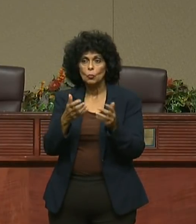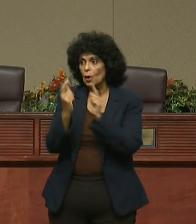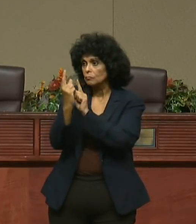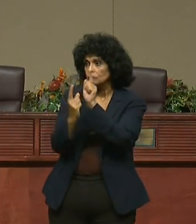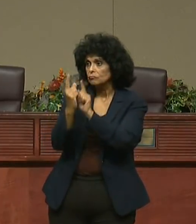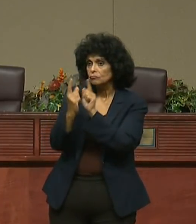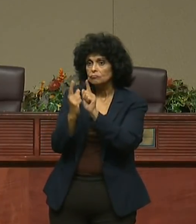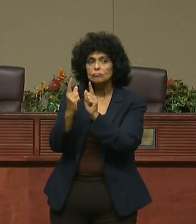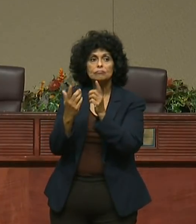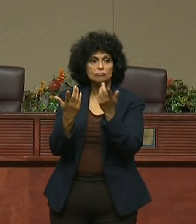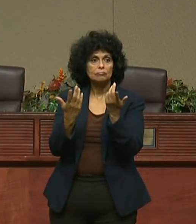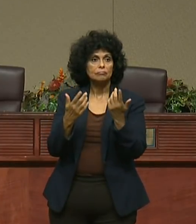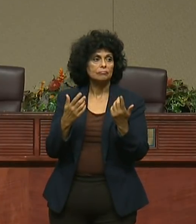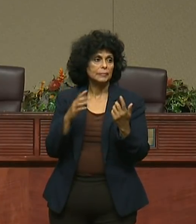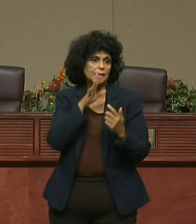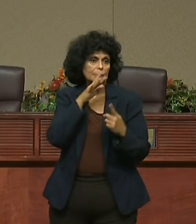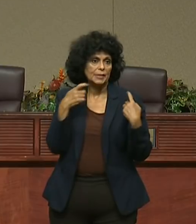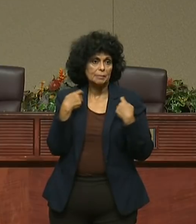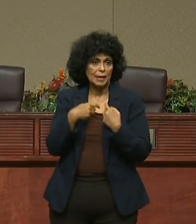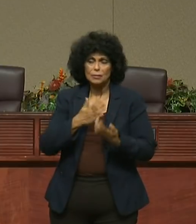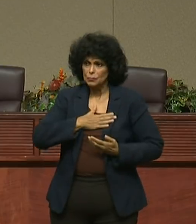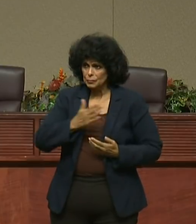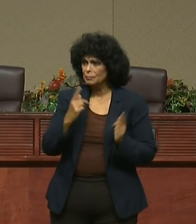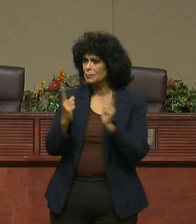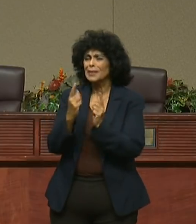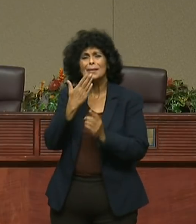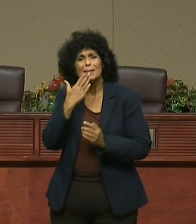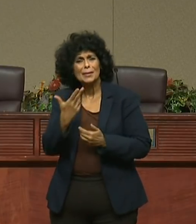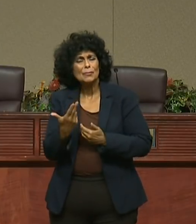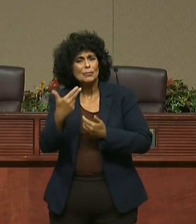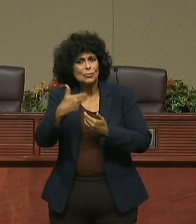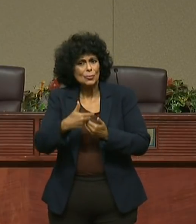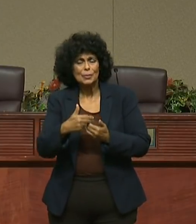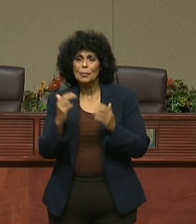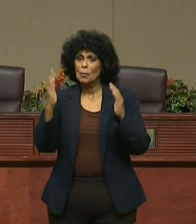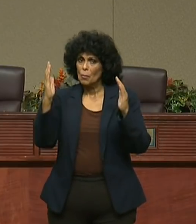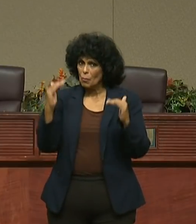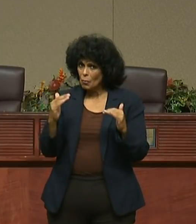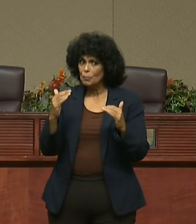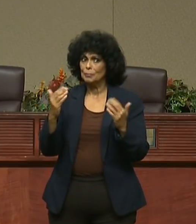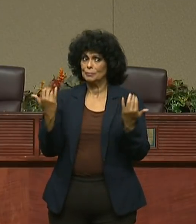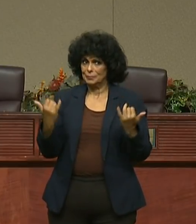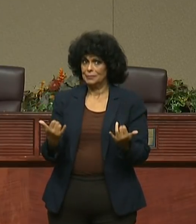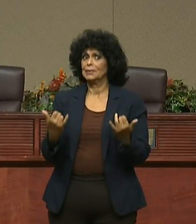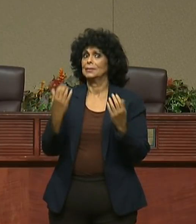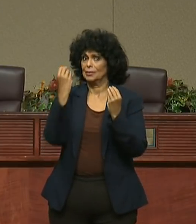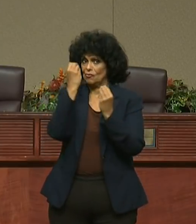Spanish speakers are here. So thank you all for joining us. Hopefully this has been informative to you.